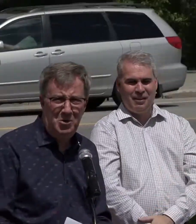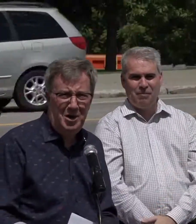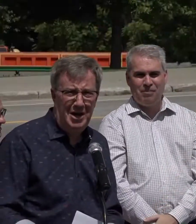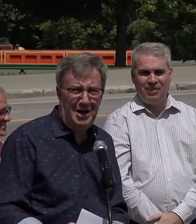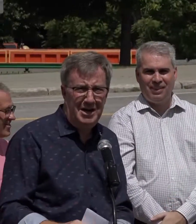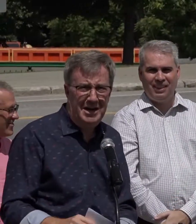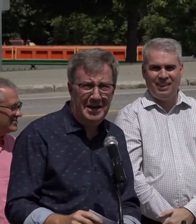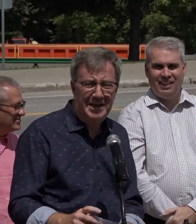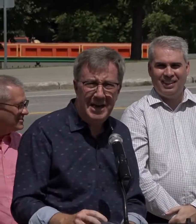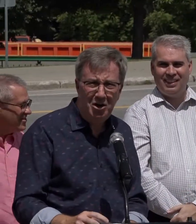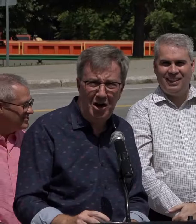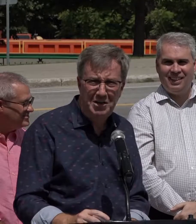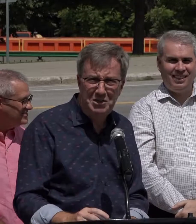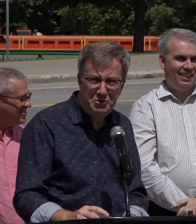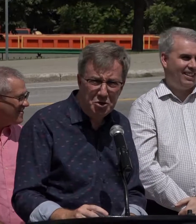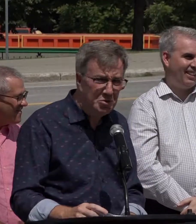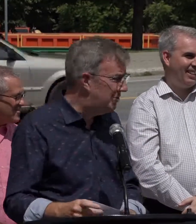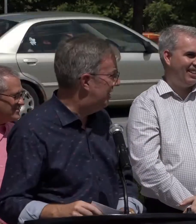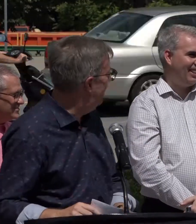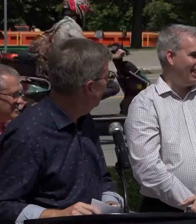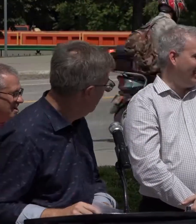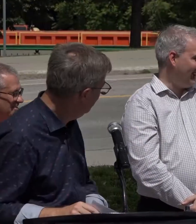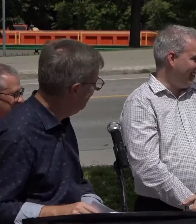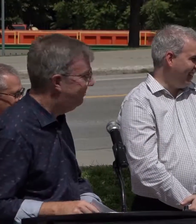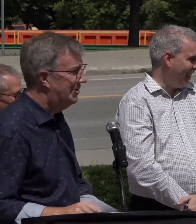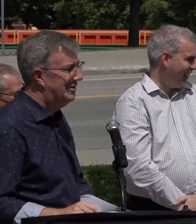We're now a gay caucus of two.